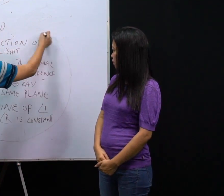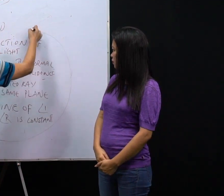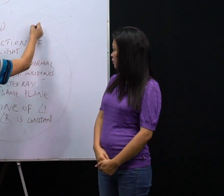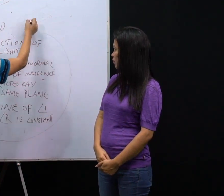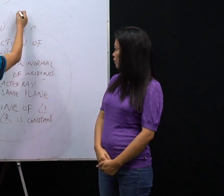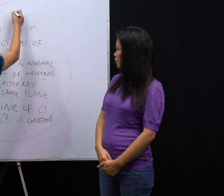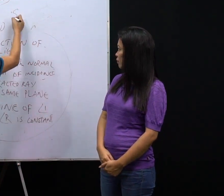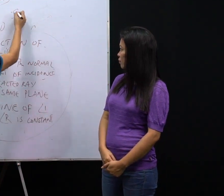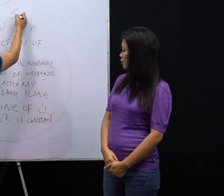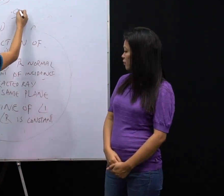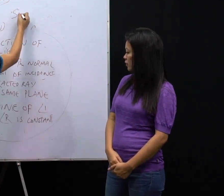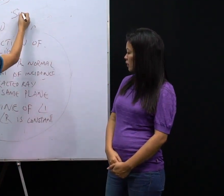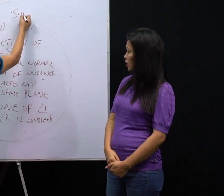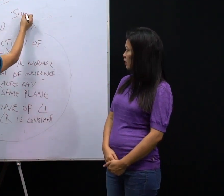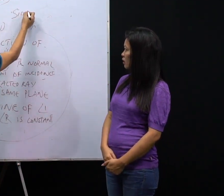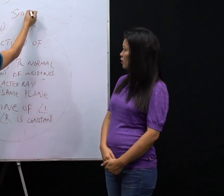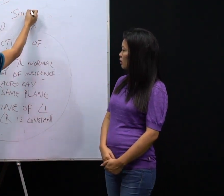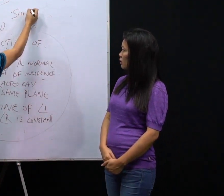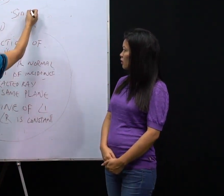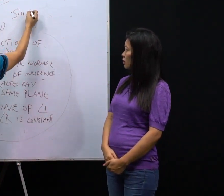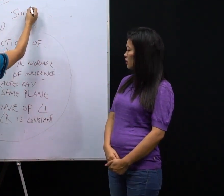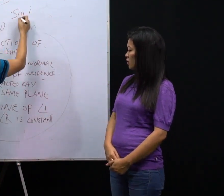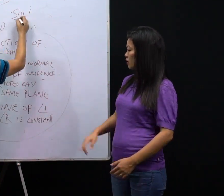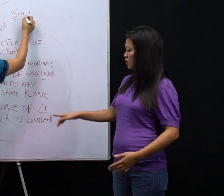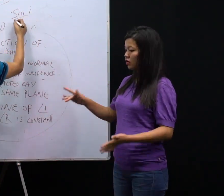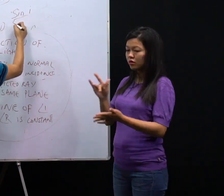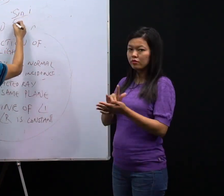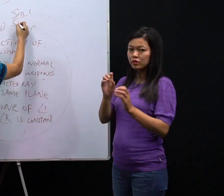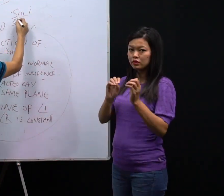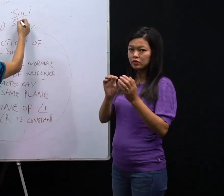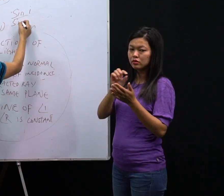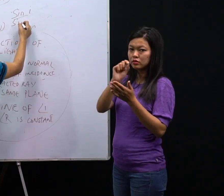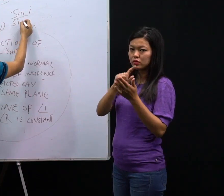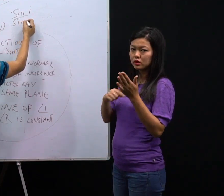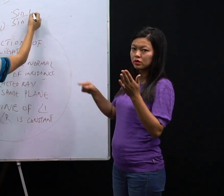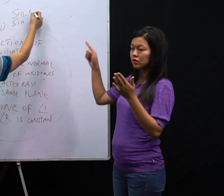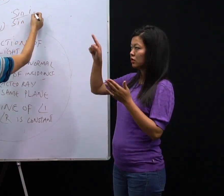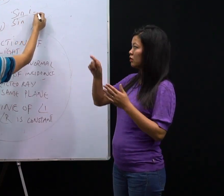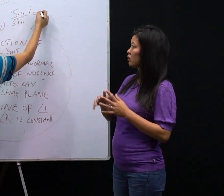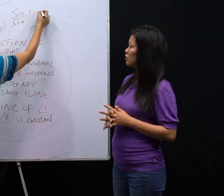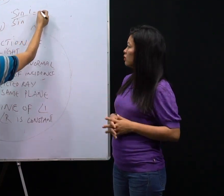this one I'll continue here. Sine I and sine